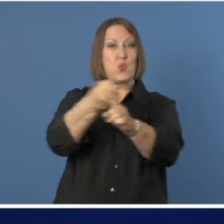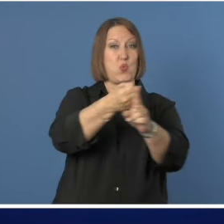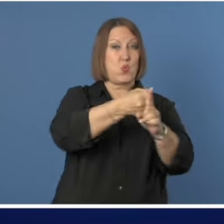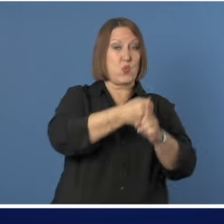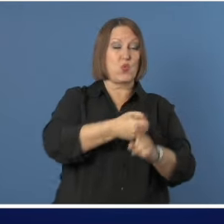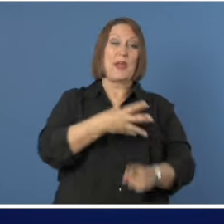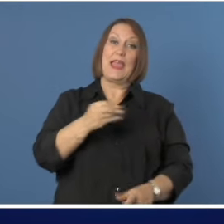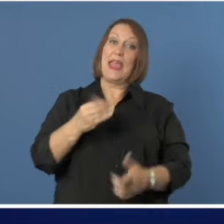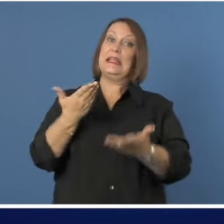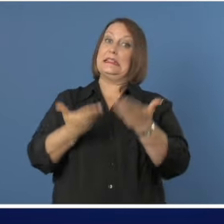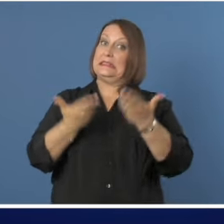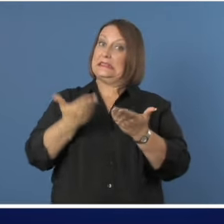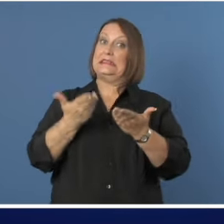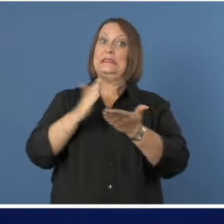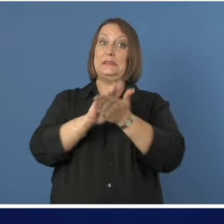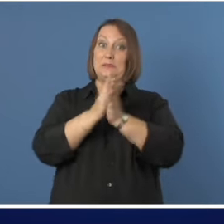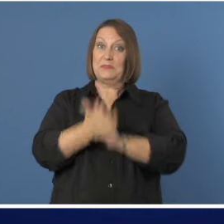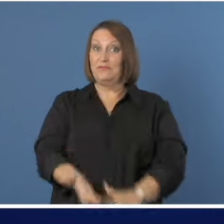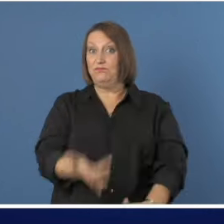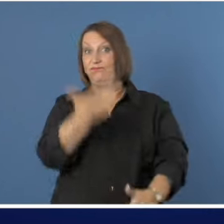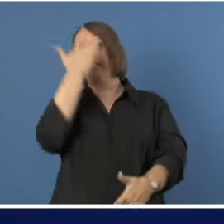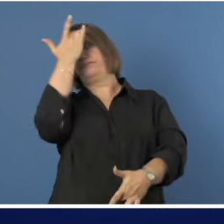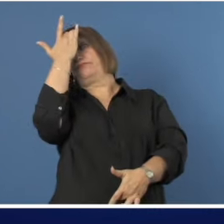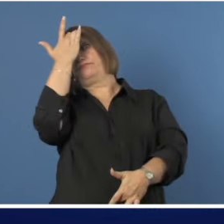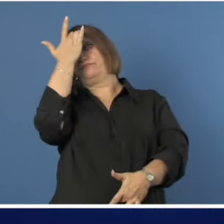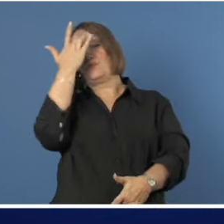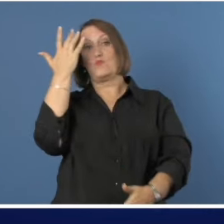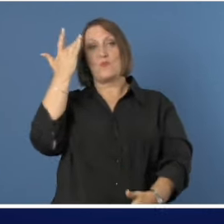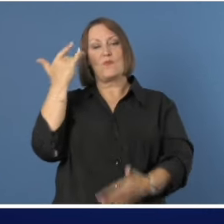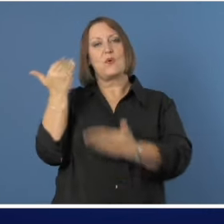do not have immunity to the new virus.